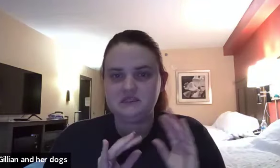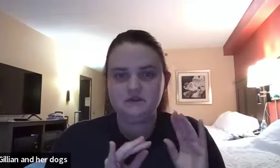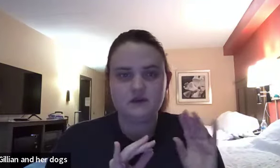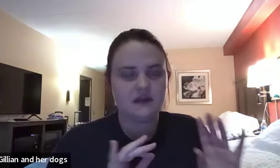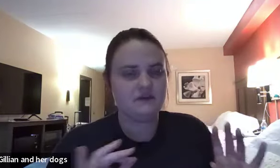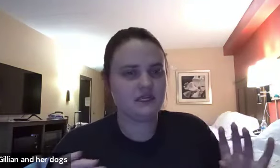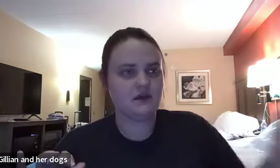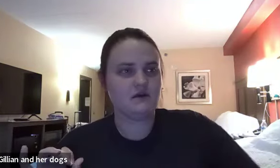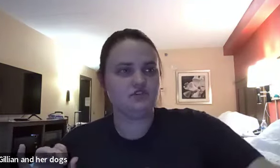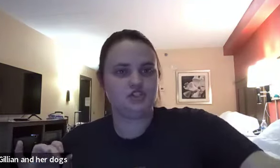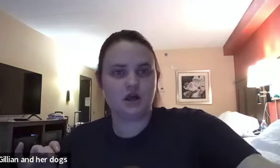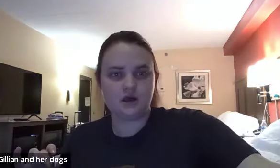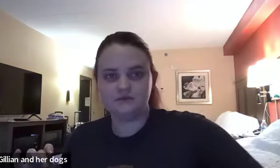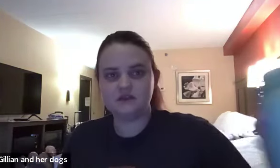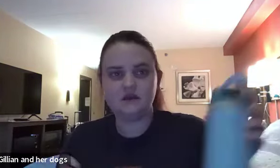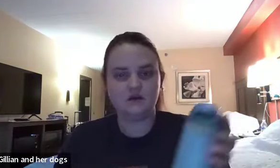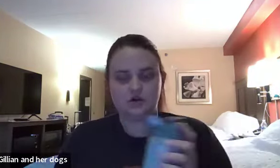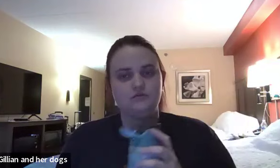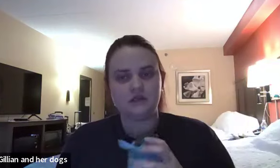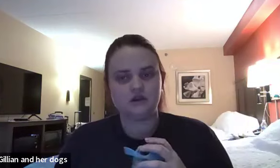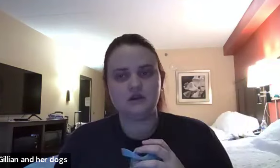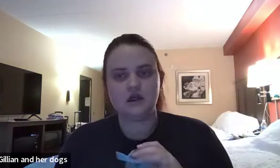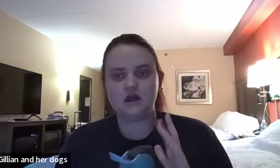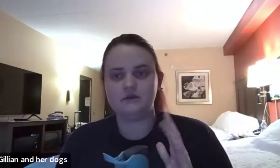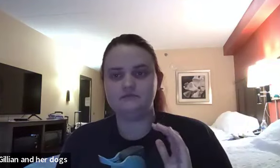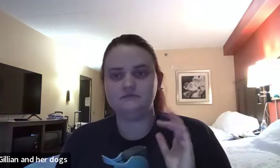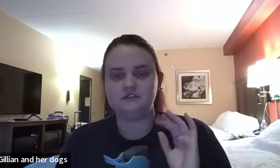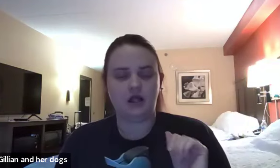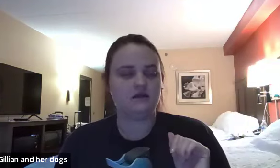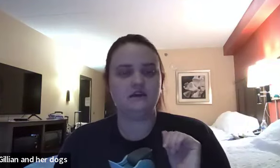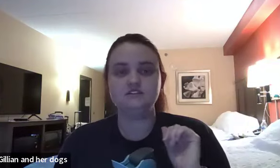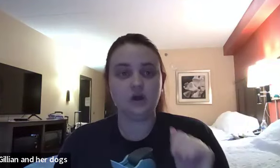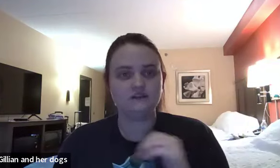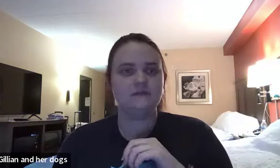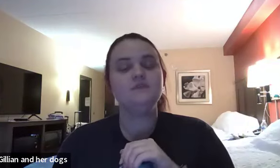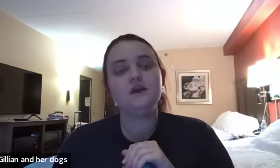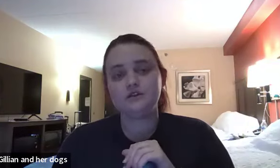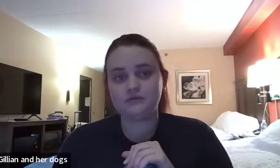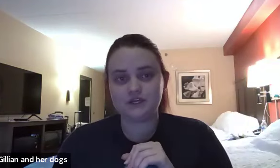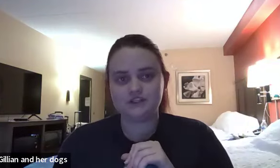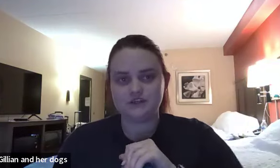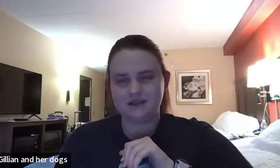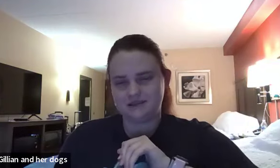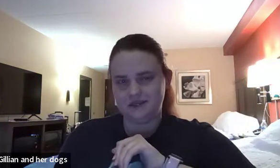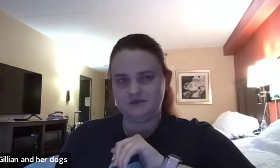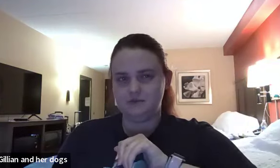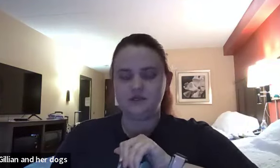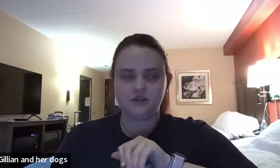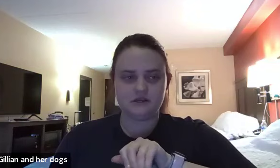if you guys have any jobs or career cannot talk tonight, careers that you guys can think of that you'd be curious